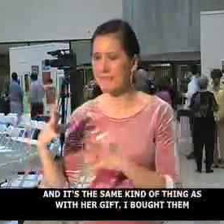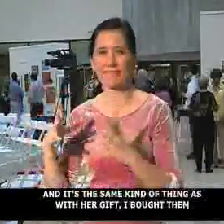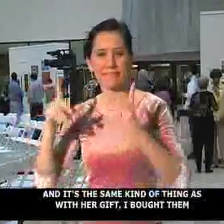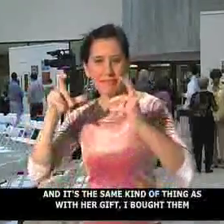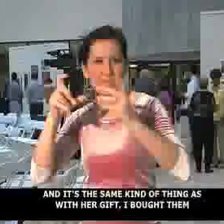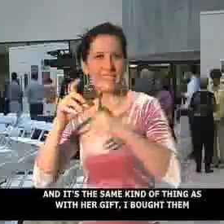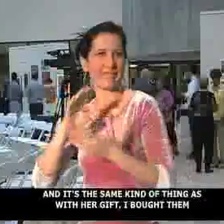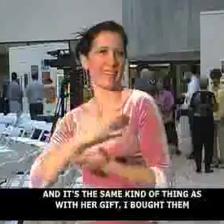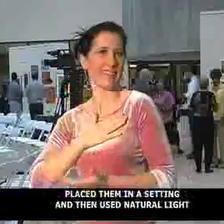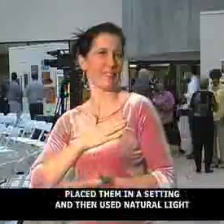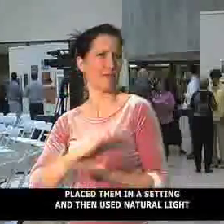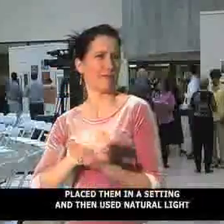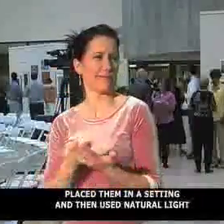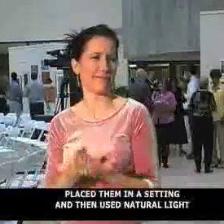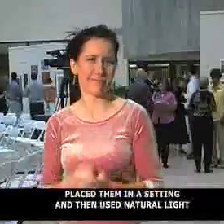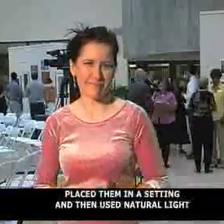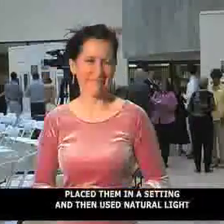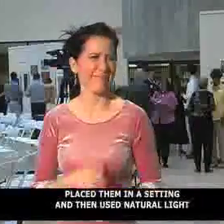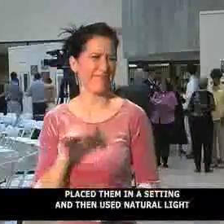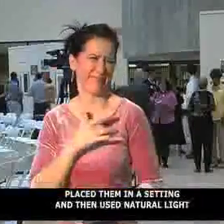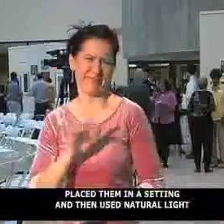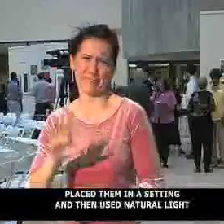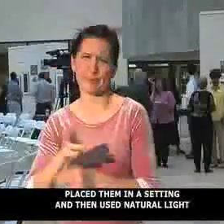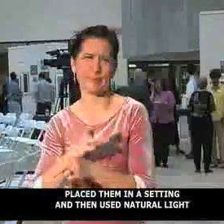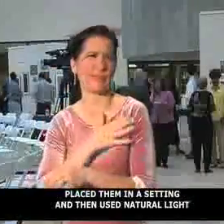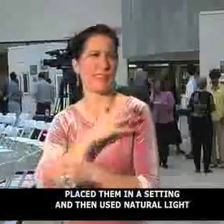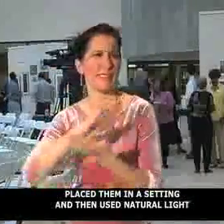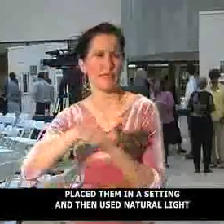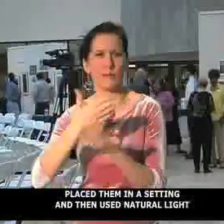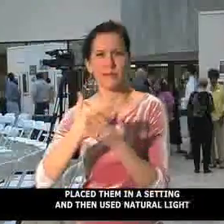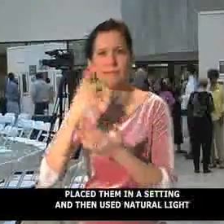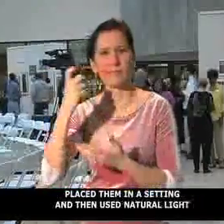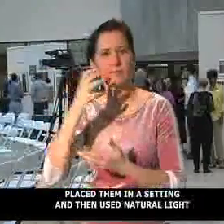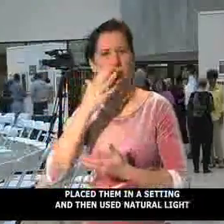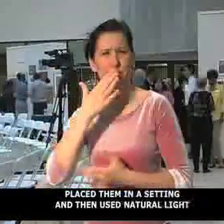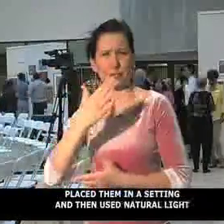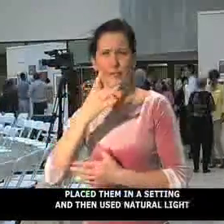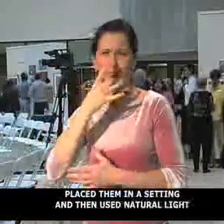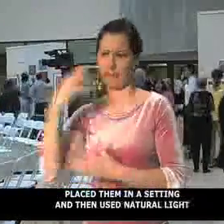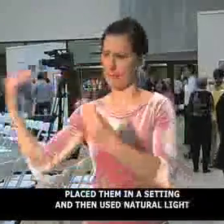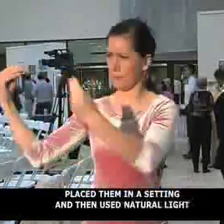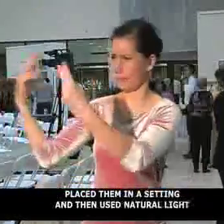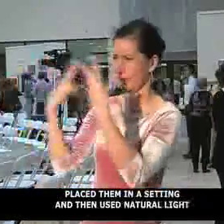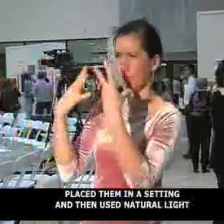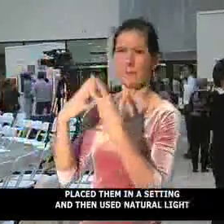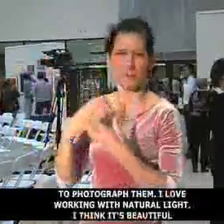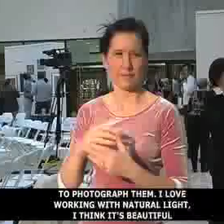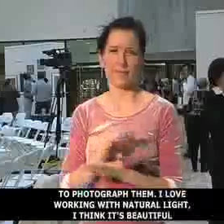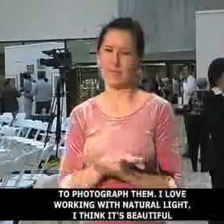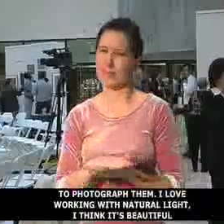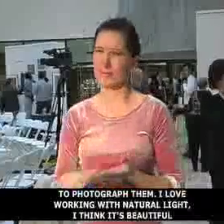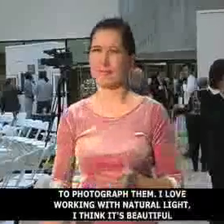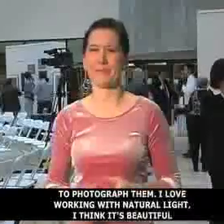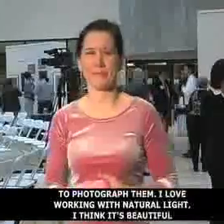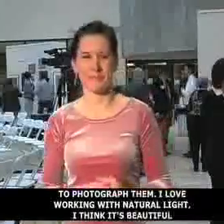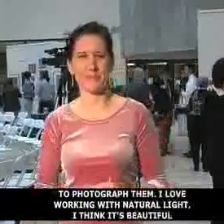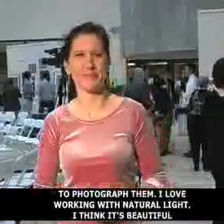them, placed them in a setting, and then used natural light to photograph them. I love working with natural light. I